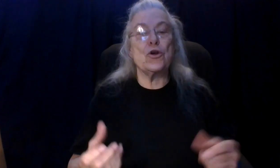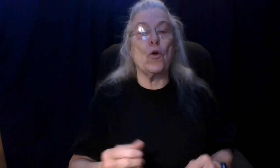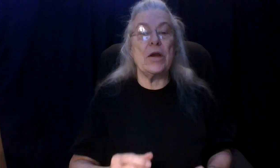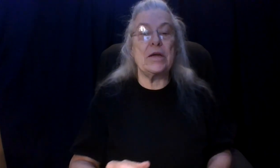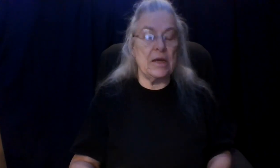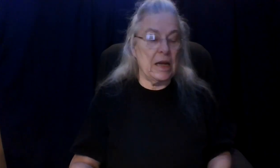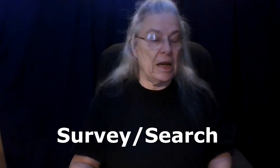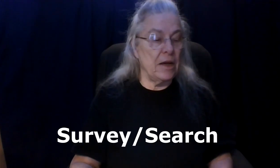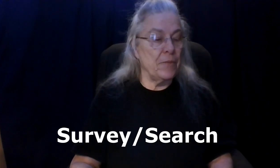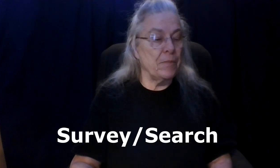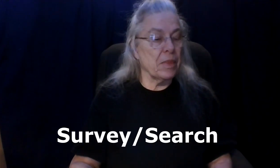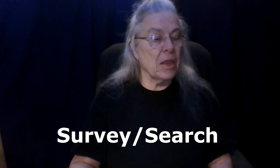to need.